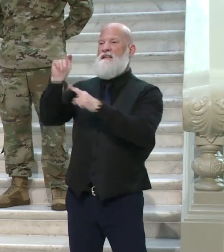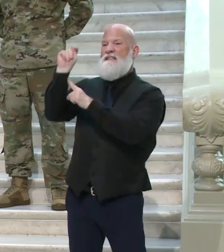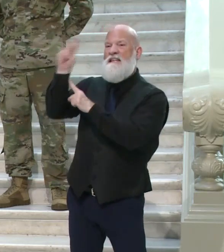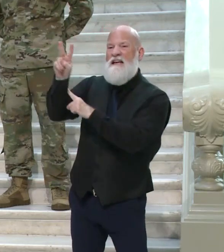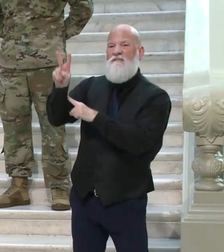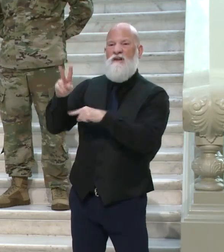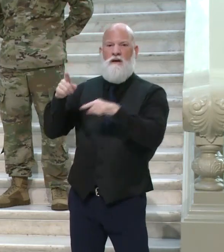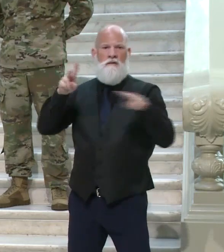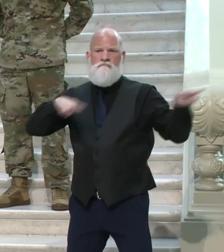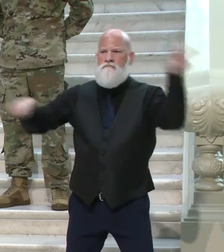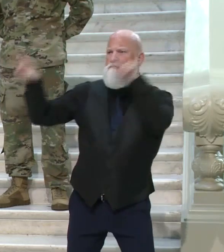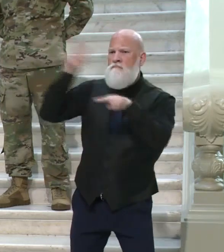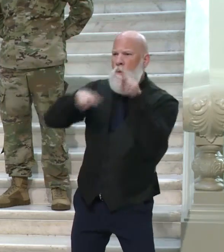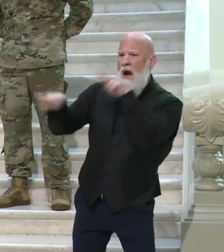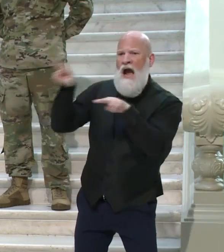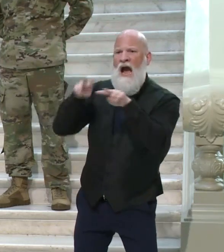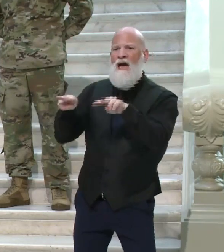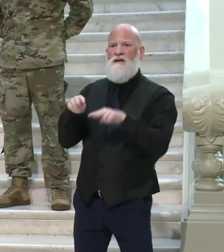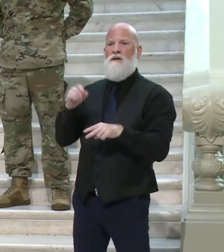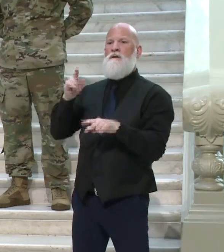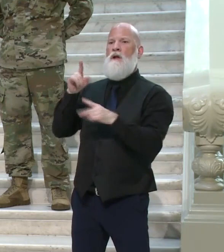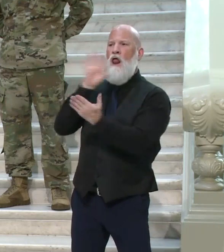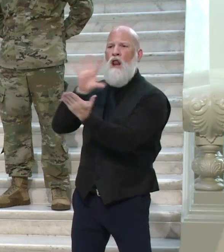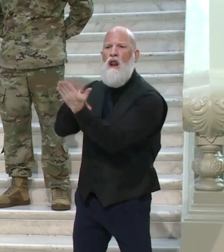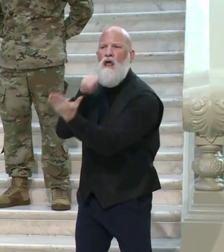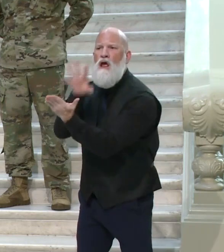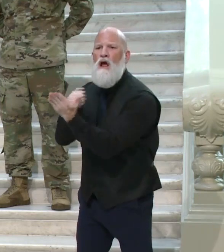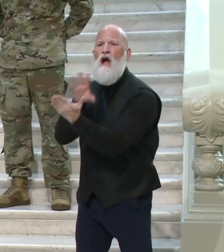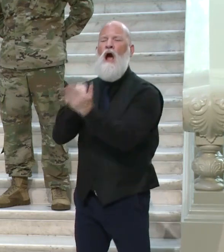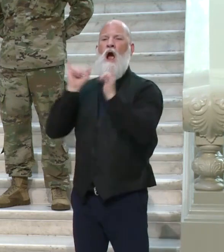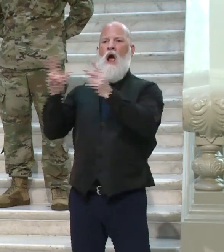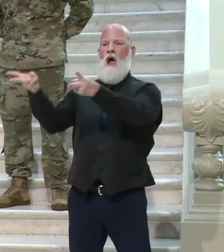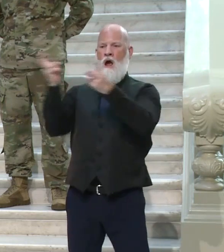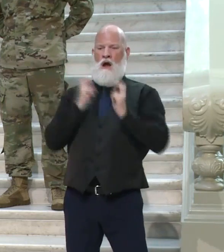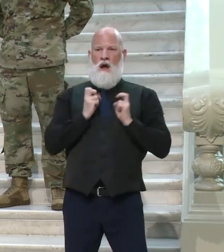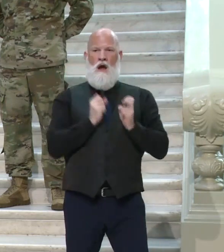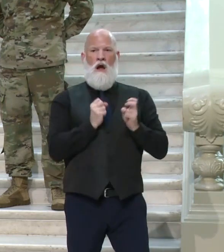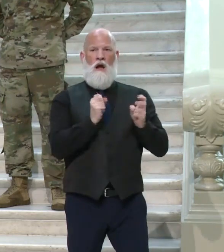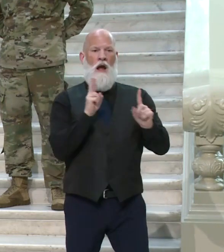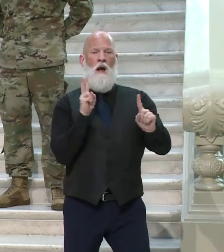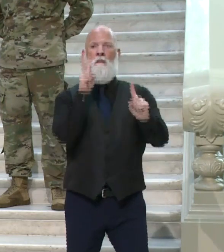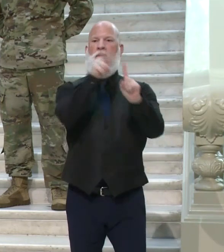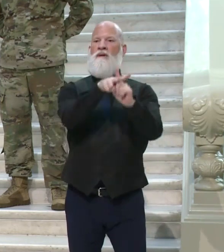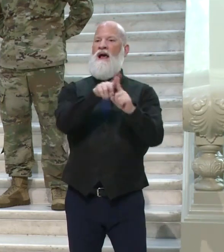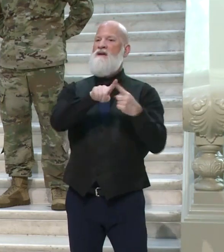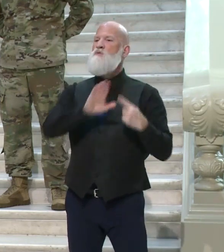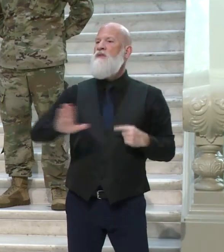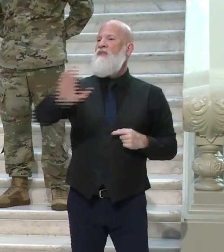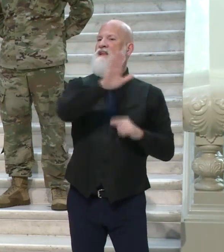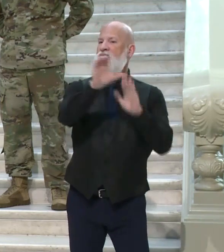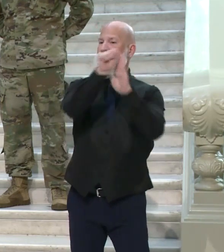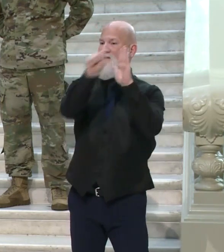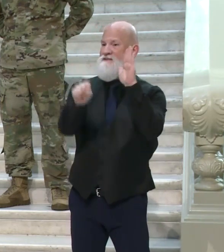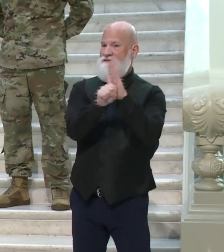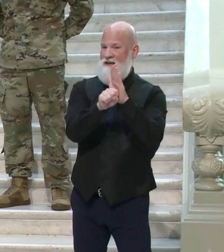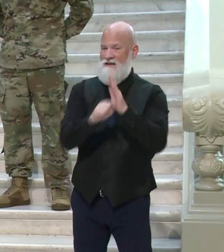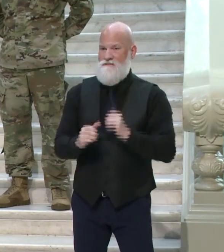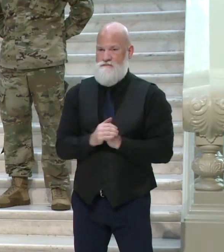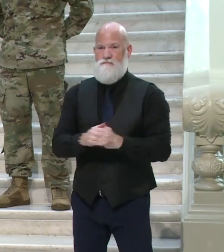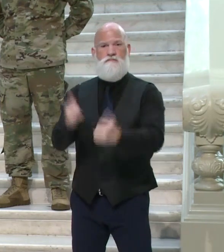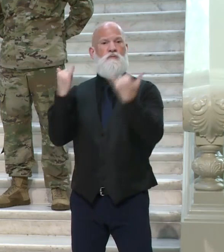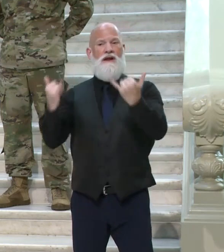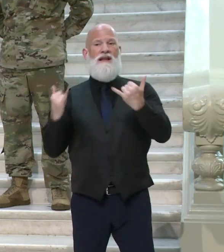practices. Their hard work, as you know, does not stop here. Right now, the Guard has 206